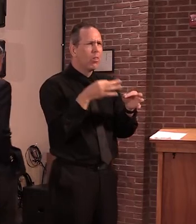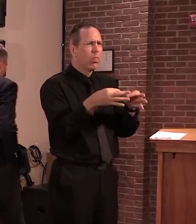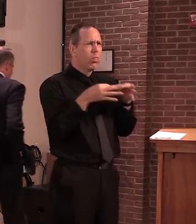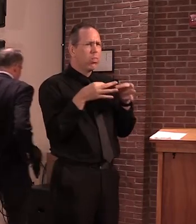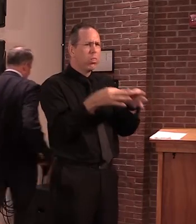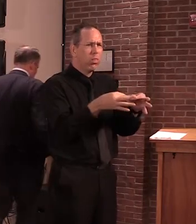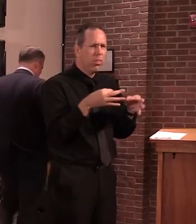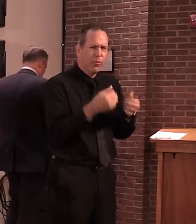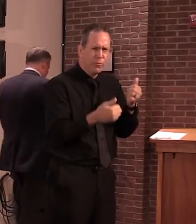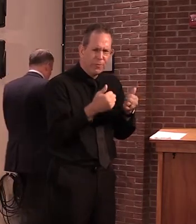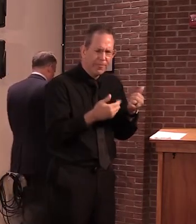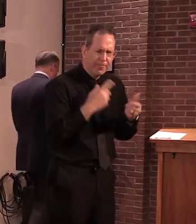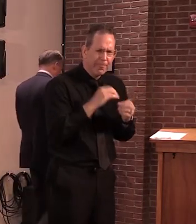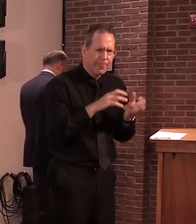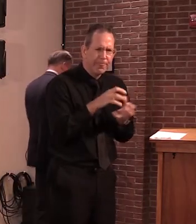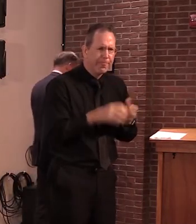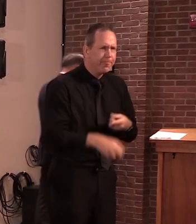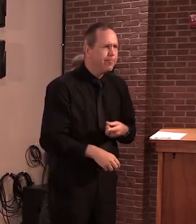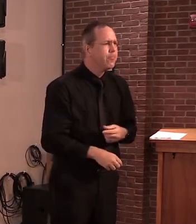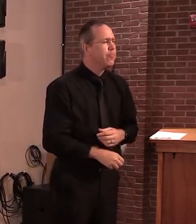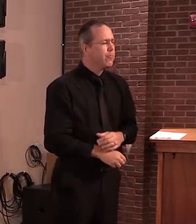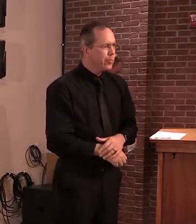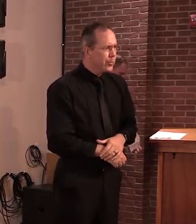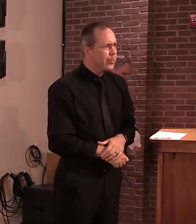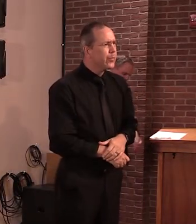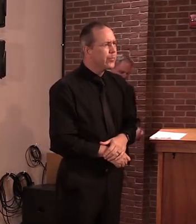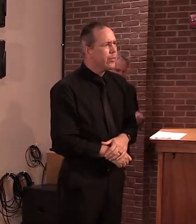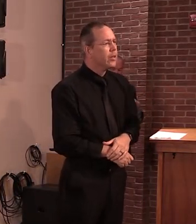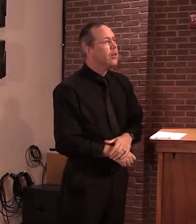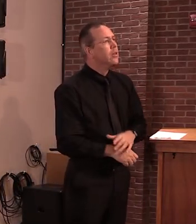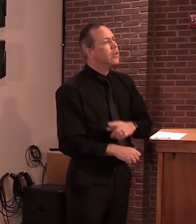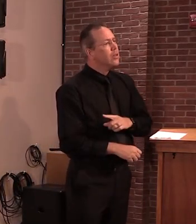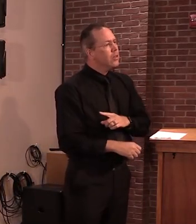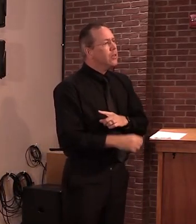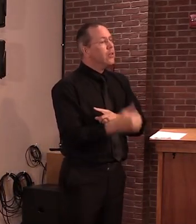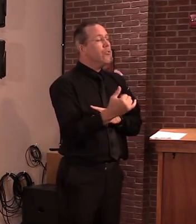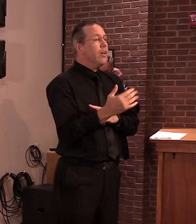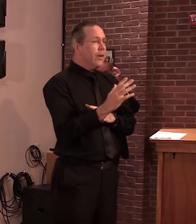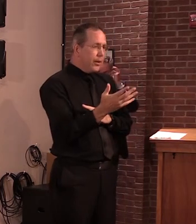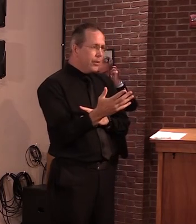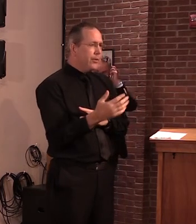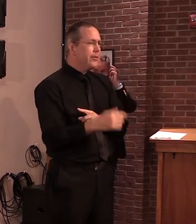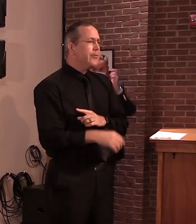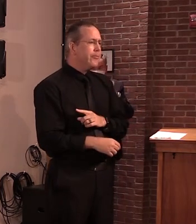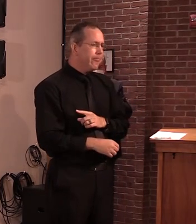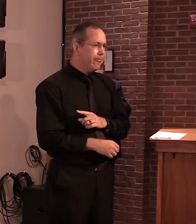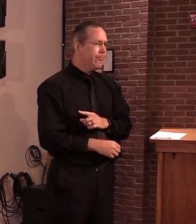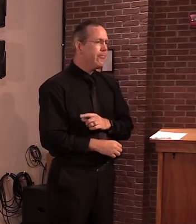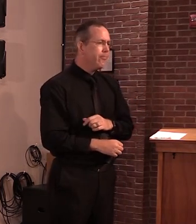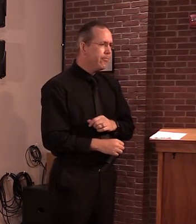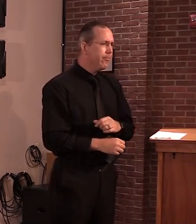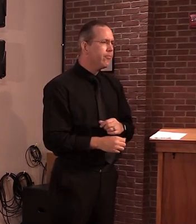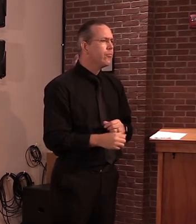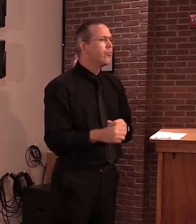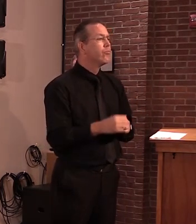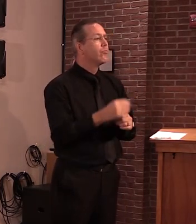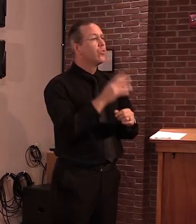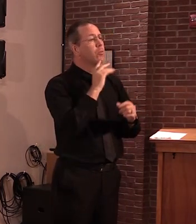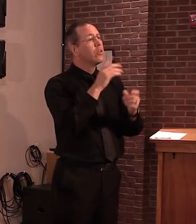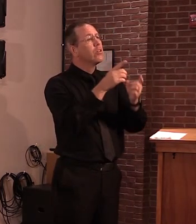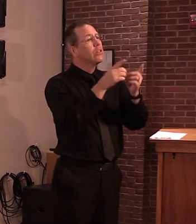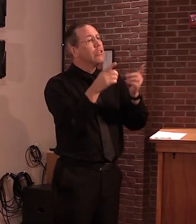At this point in time, you know, as a result of response of the districts, it doesn't appear